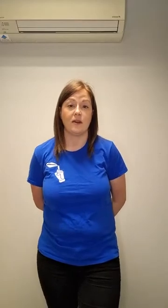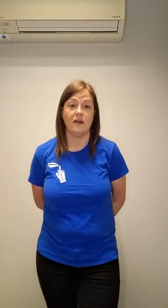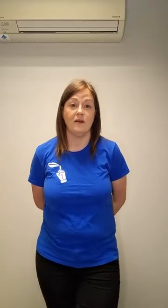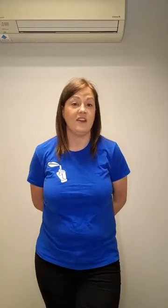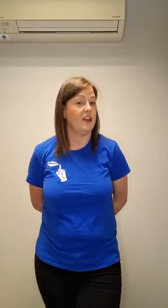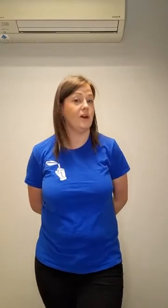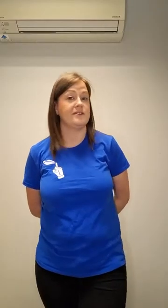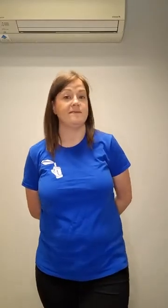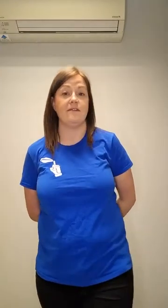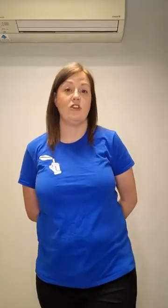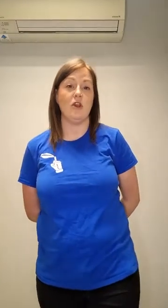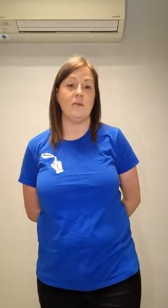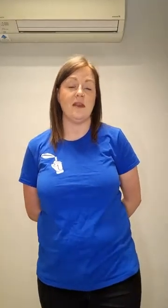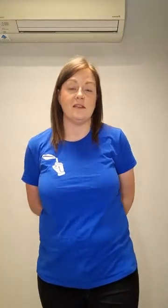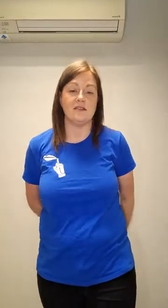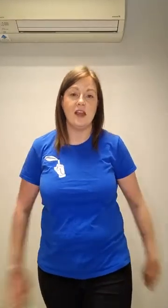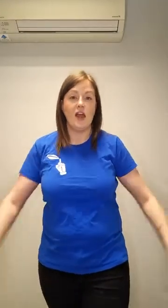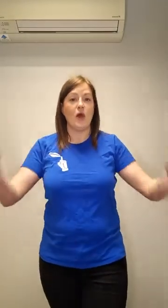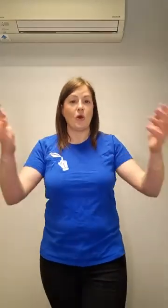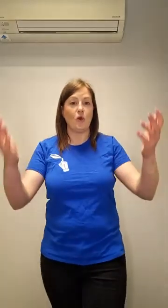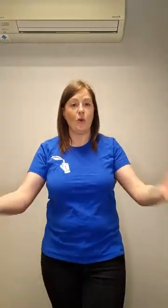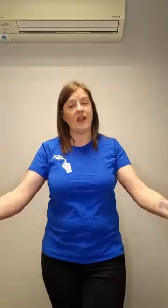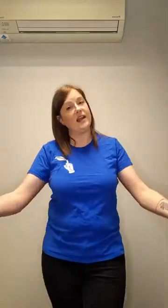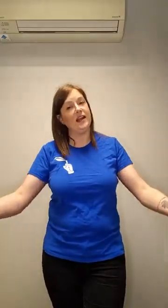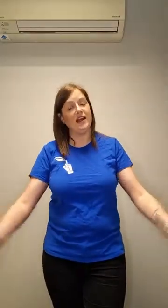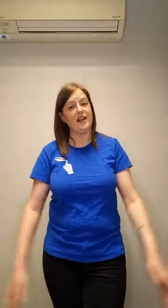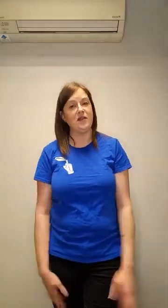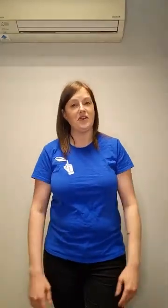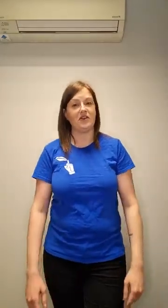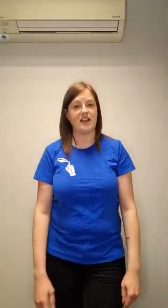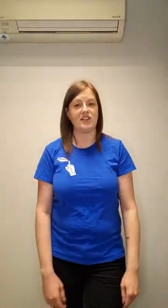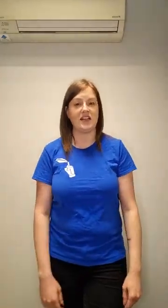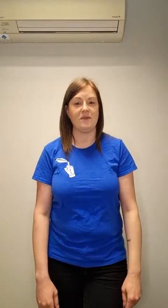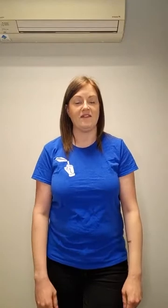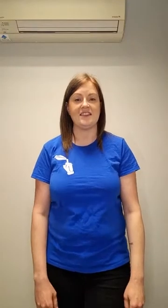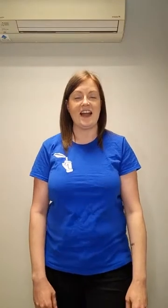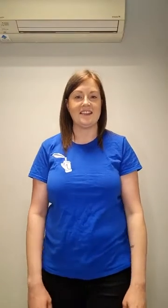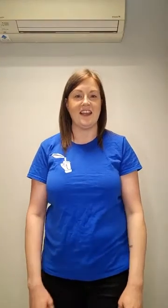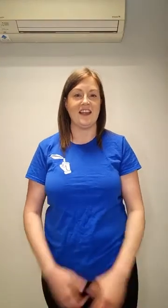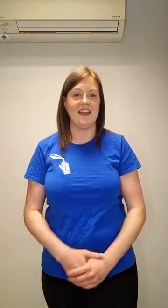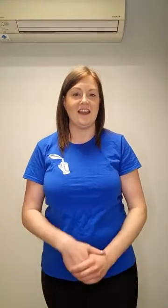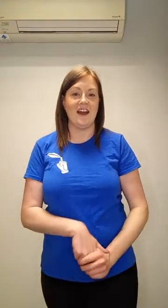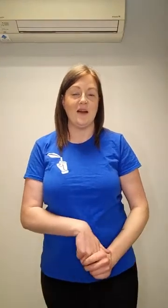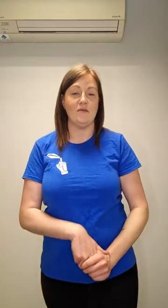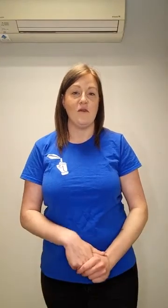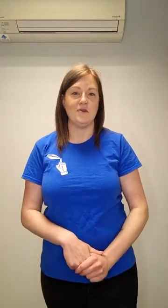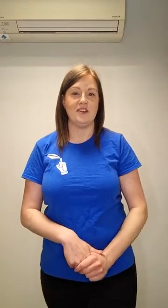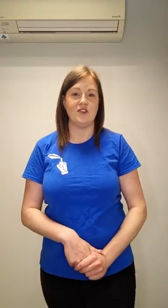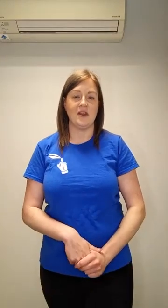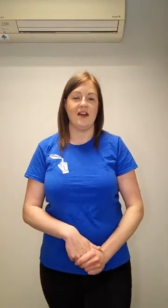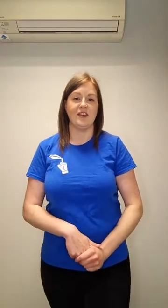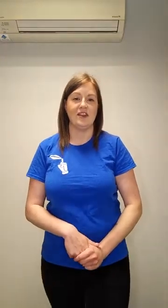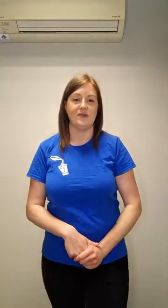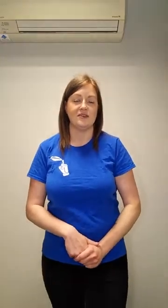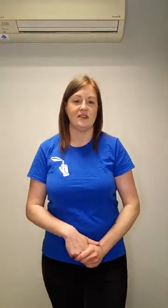appropriate videos for you, because quite clearly the reaction has been fantastic from everybody enjoying our videos